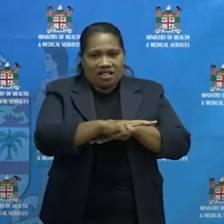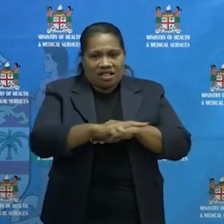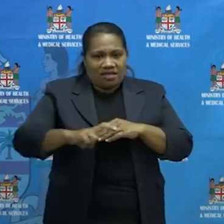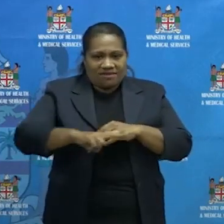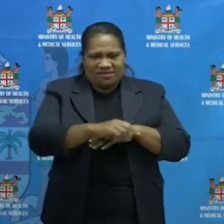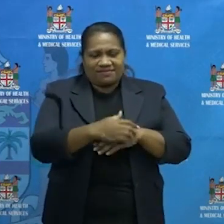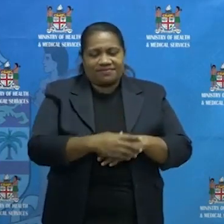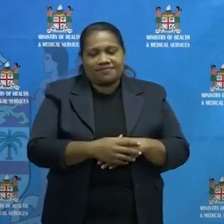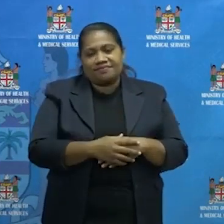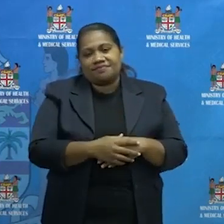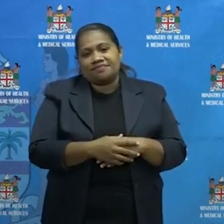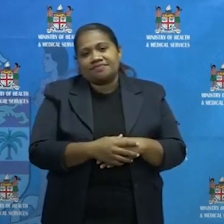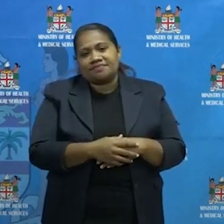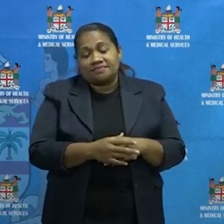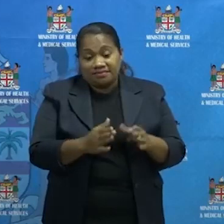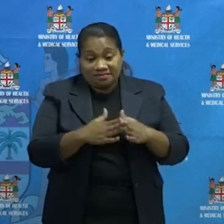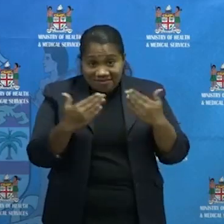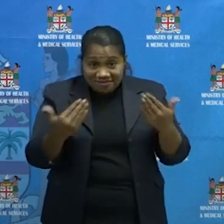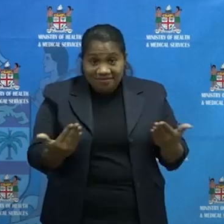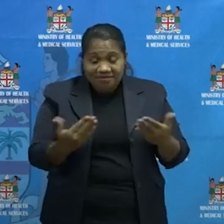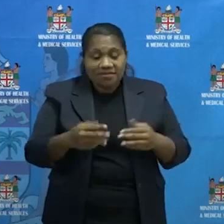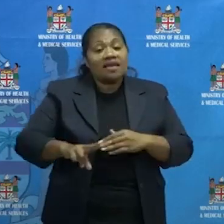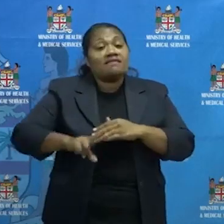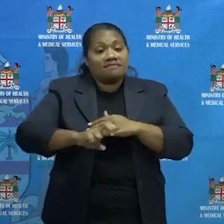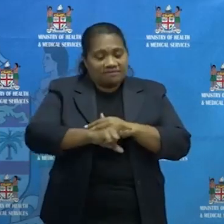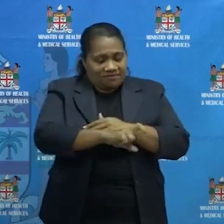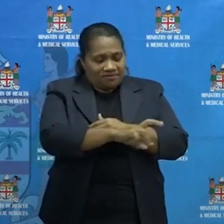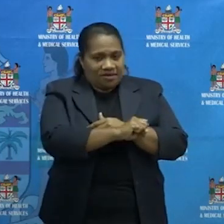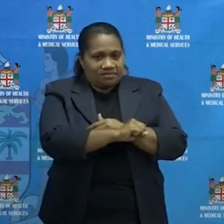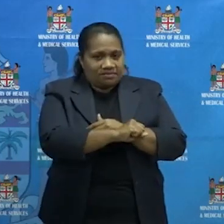Right now, the virus still has the advantage.